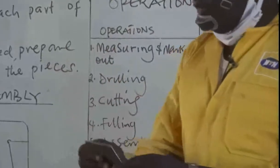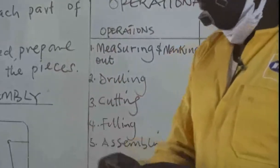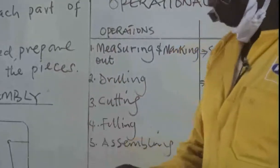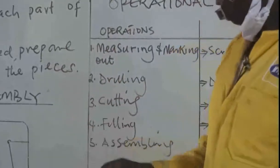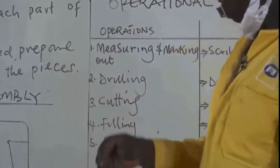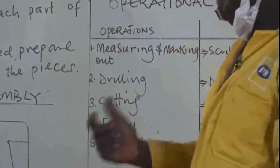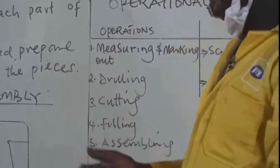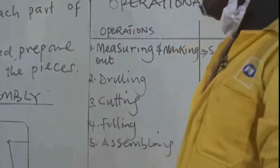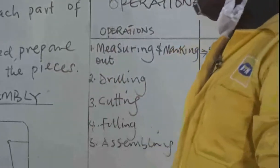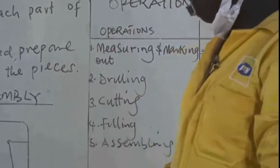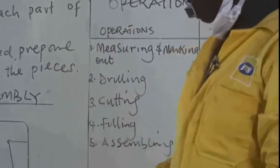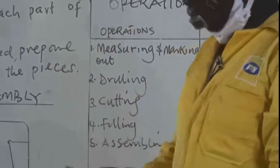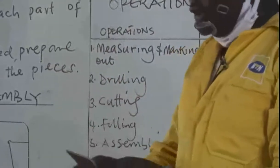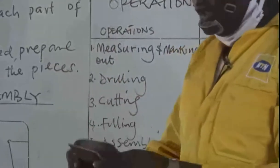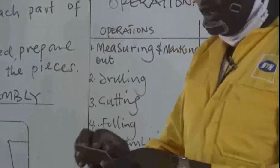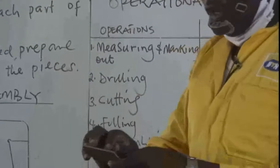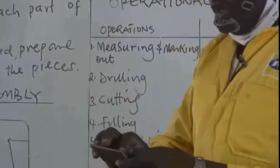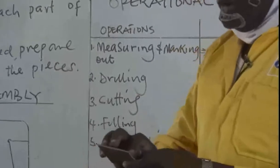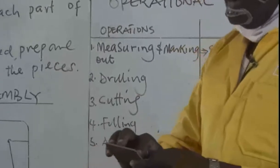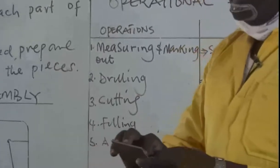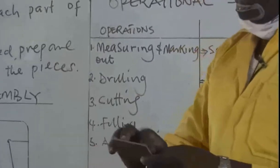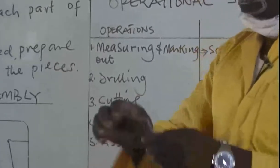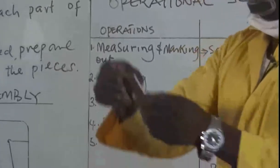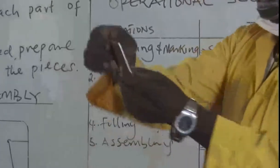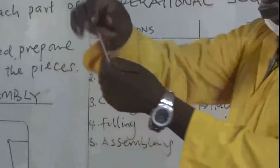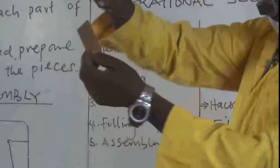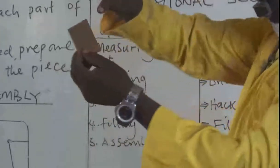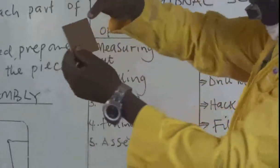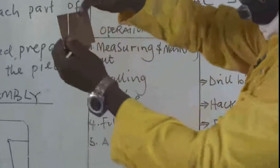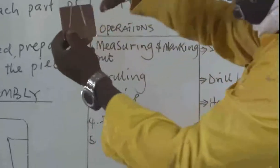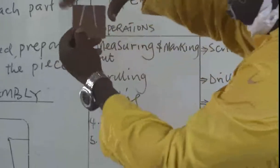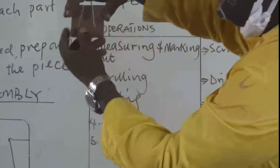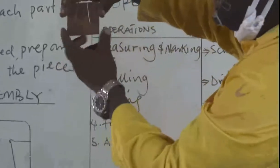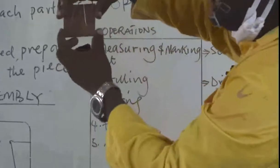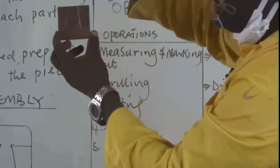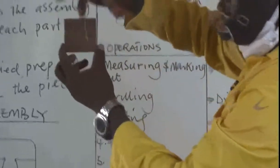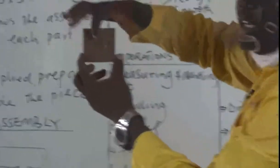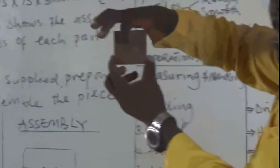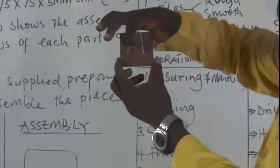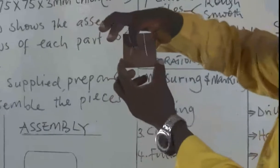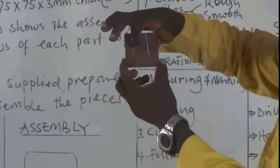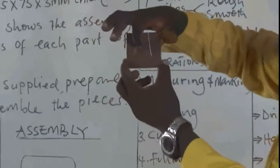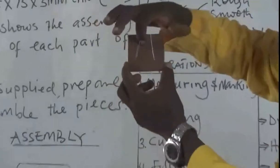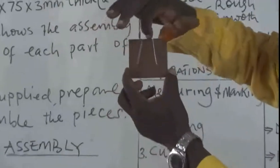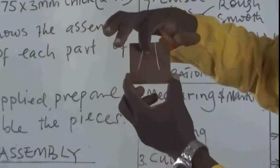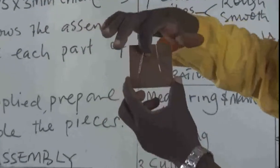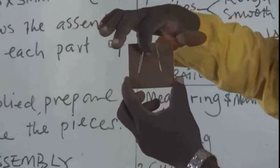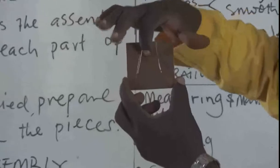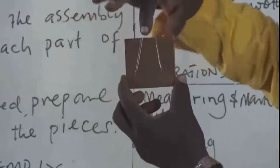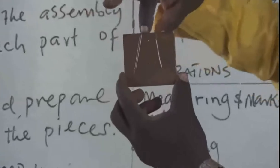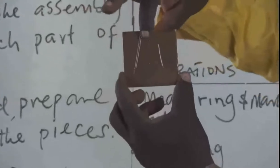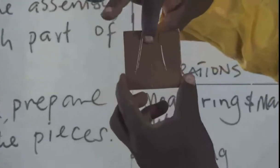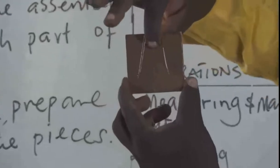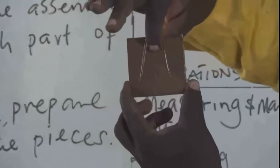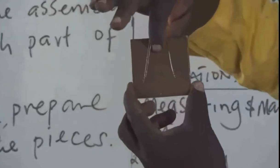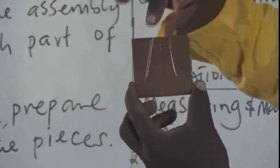Now the next operation for us to bring out this piece at the middle. This